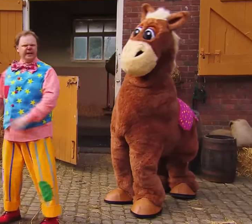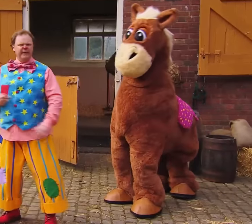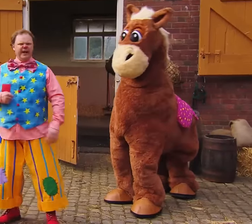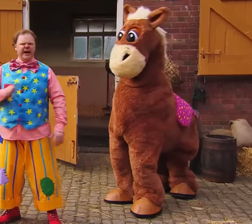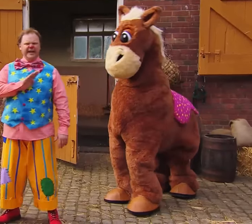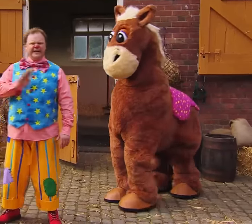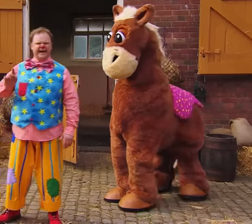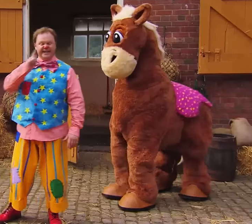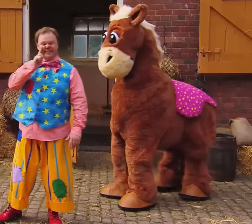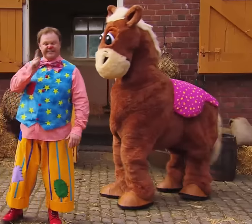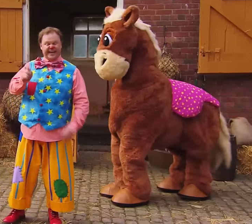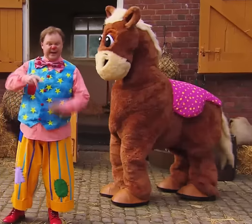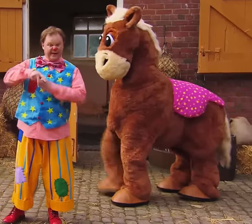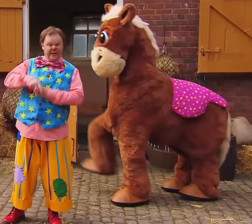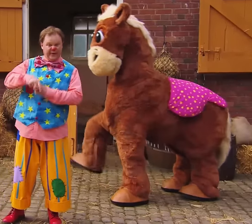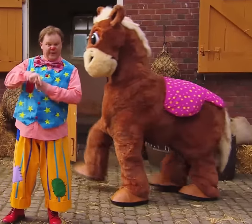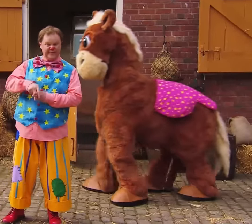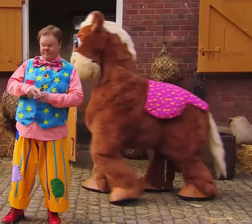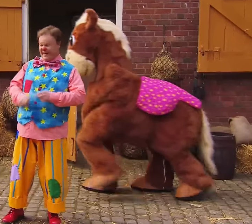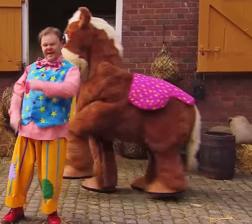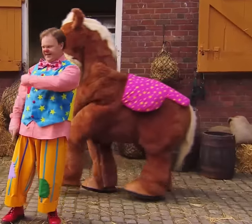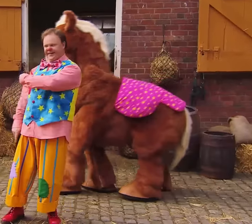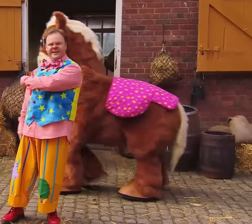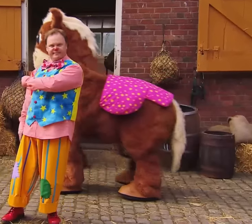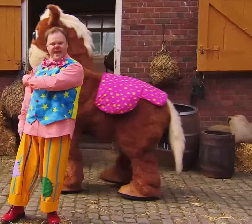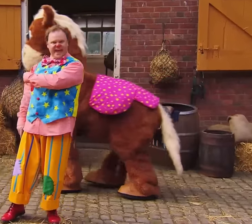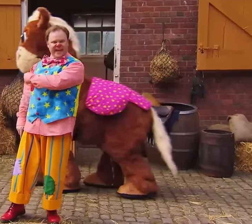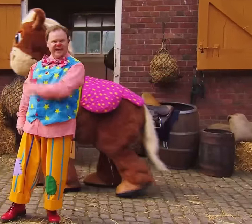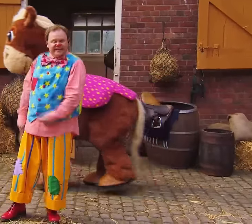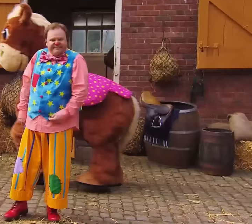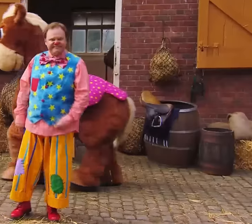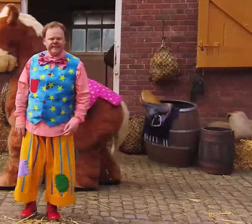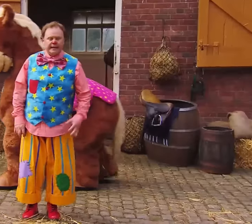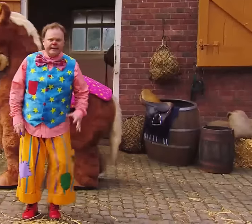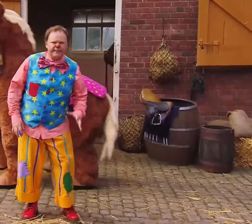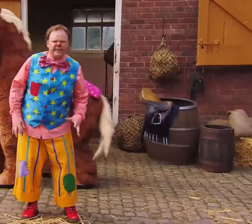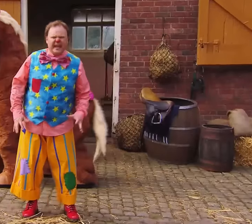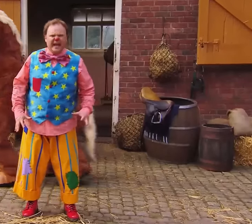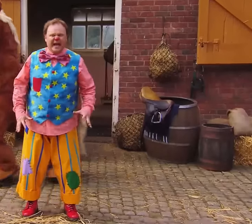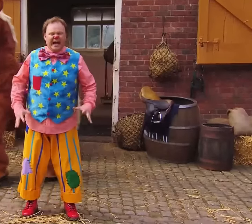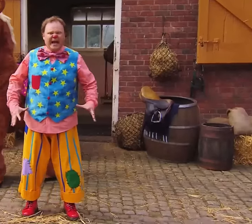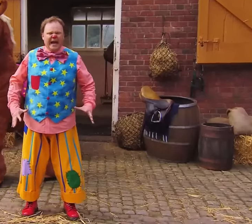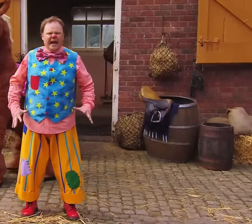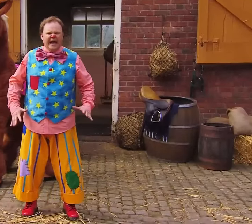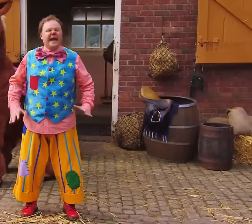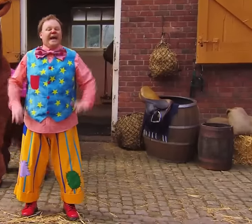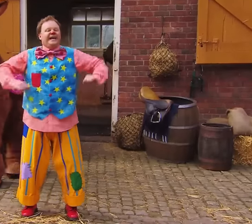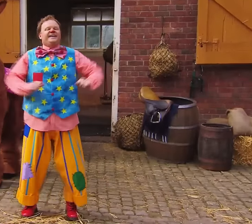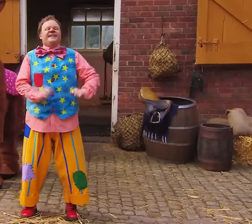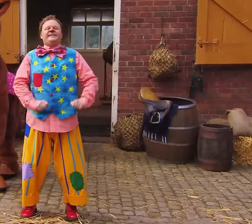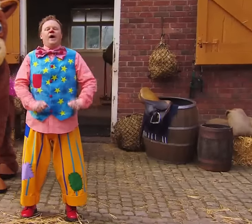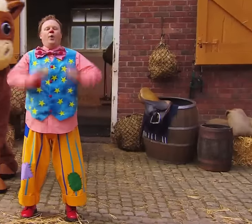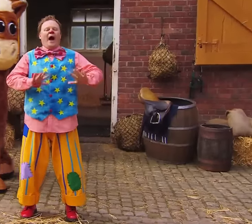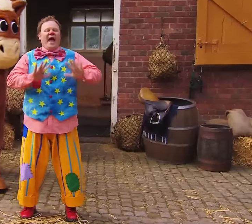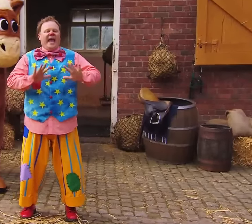Well, I can't see a horse behind me. It's right behind you, Mr. Tumble.